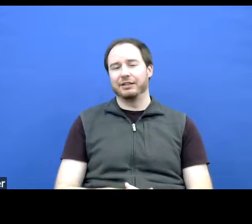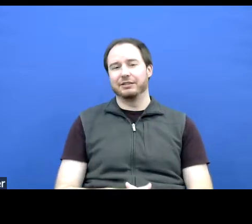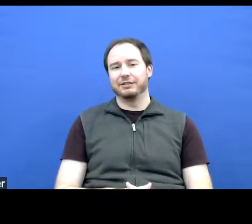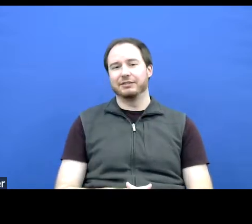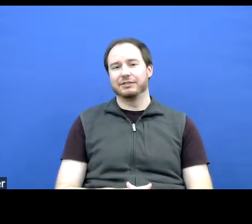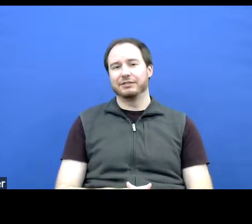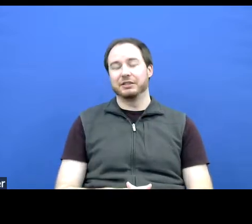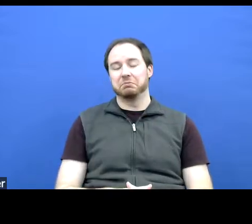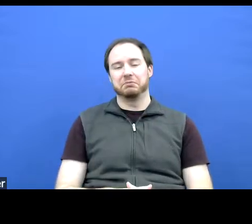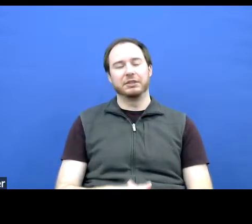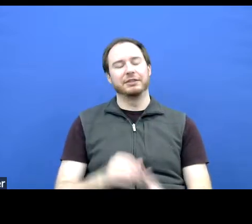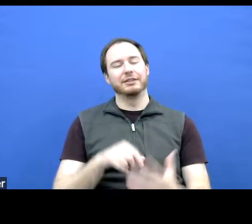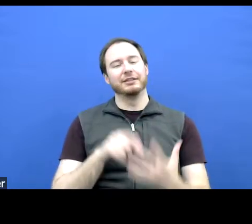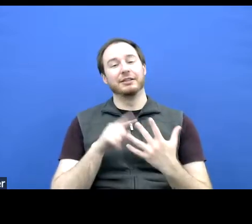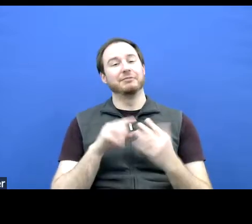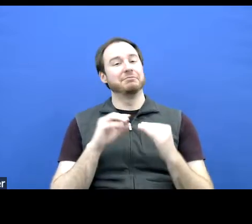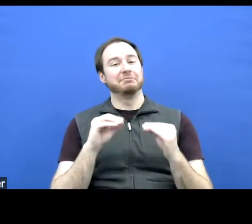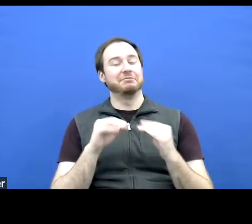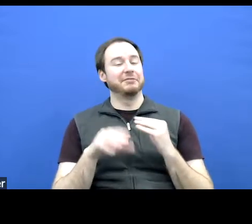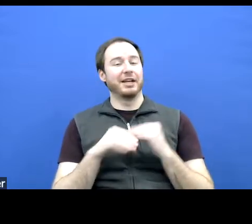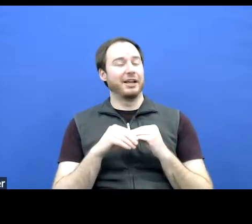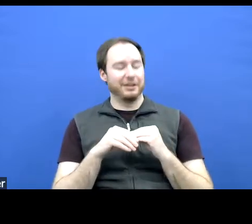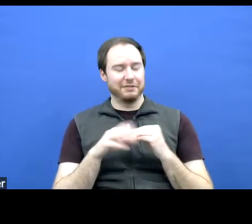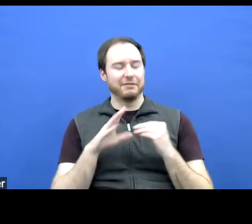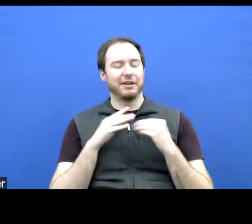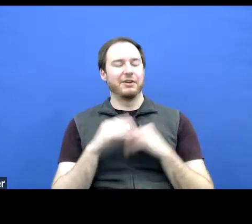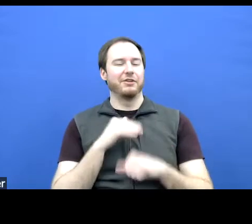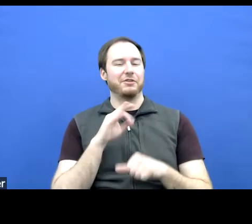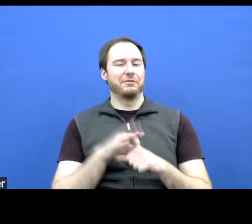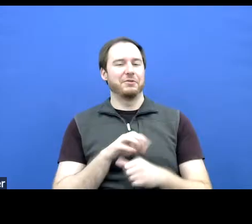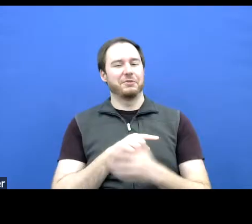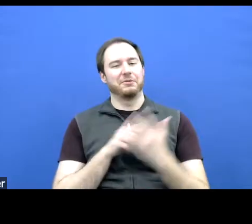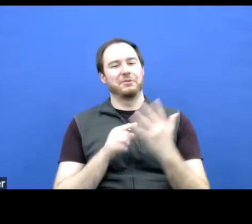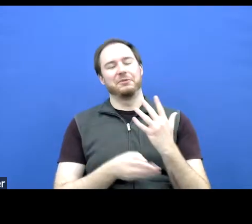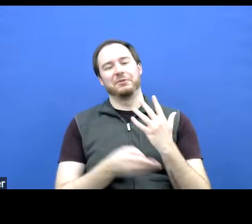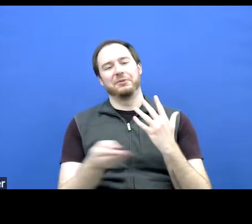All right, hearing nothing further, please call the roll.